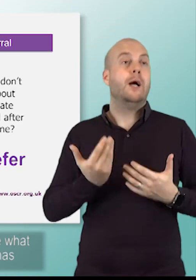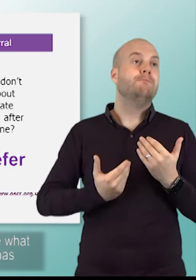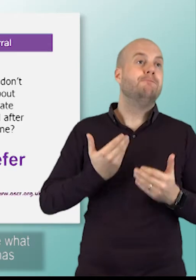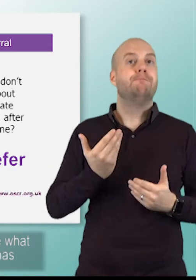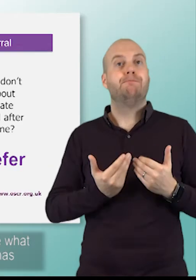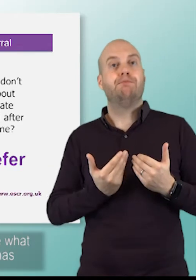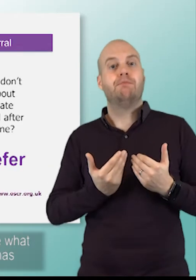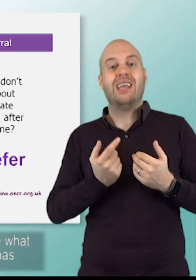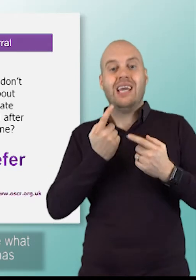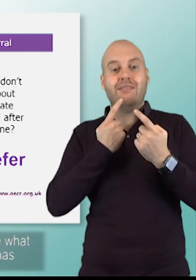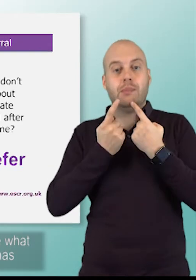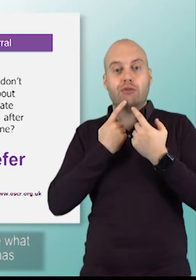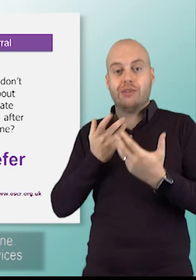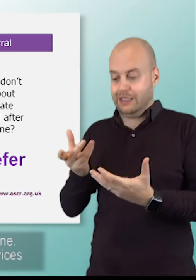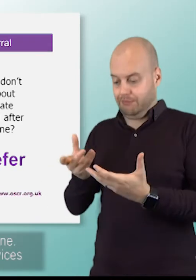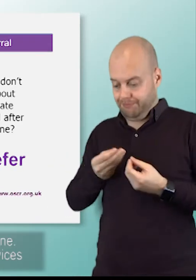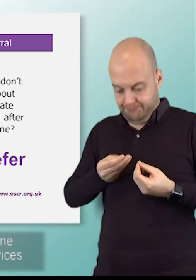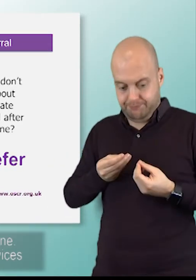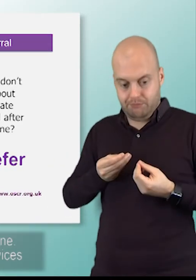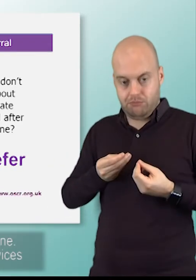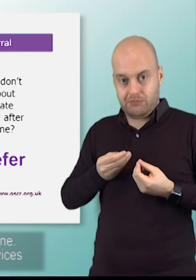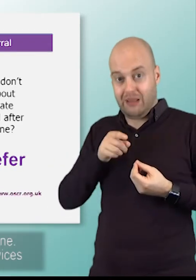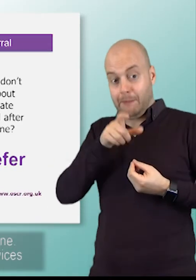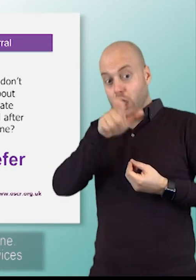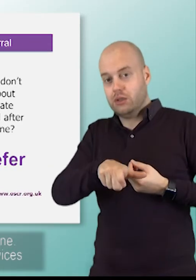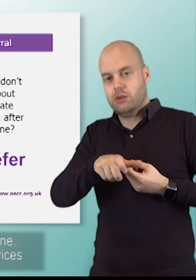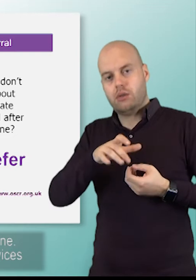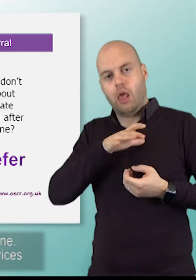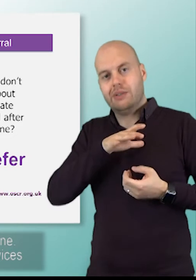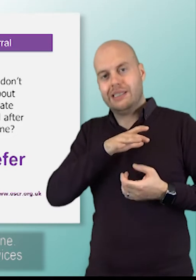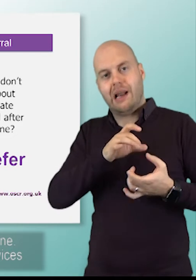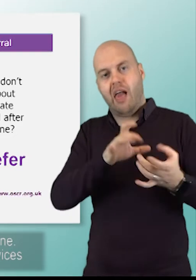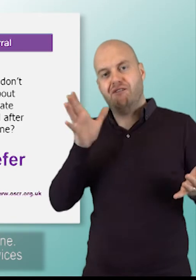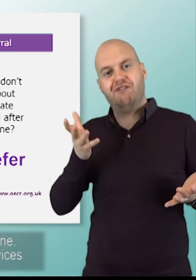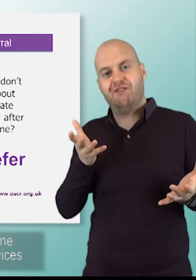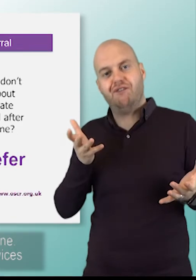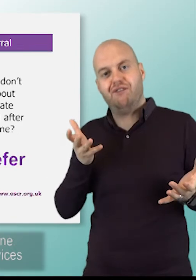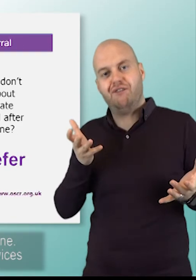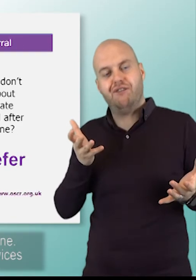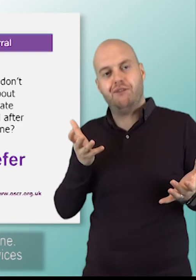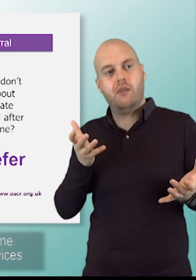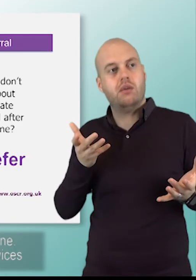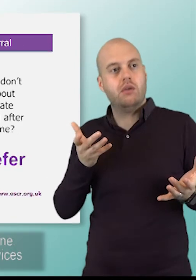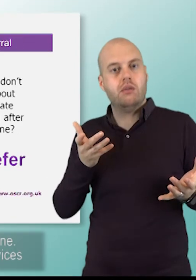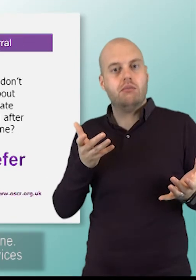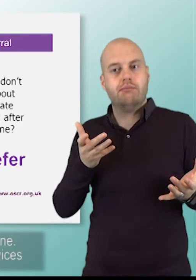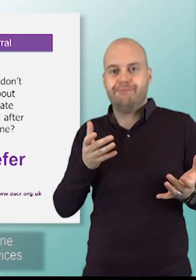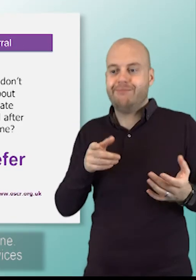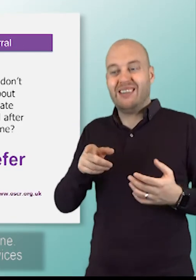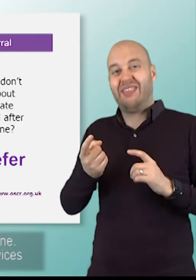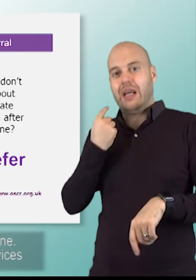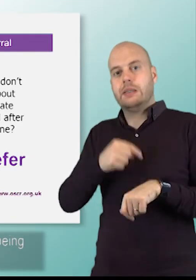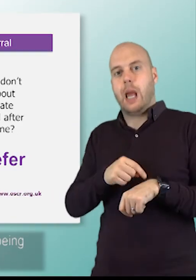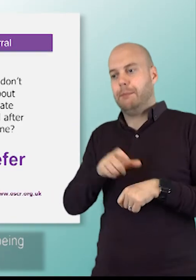you and the individual has already left your organisation? They've already gone. Somebody who's, you know, in receipt of your